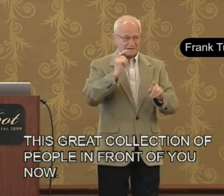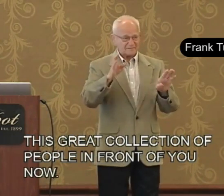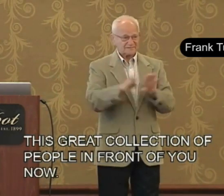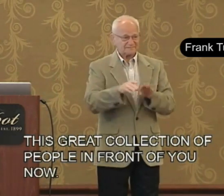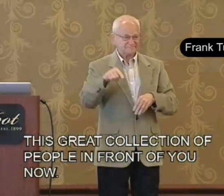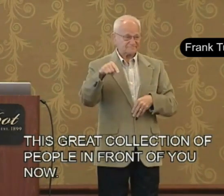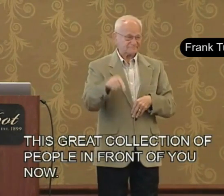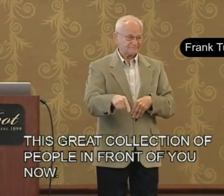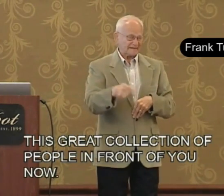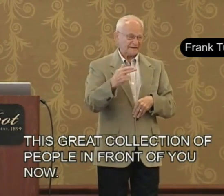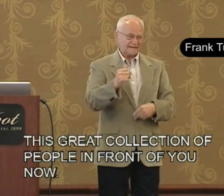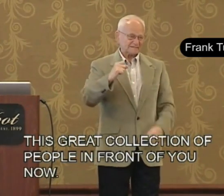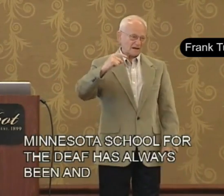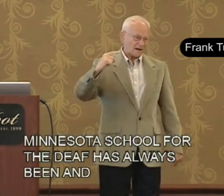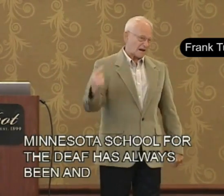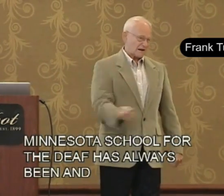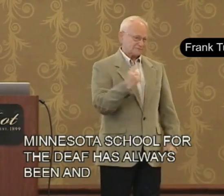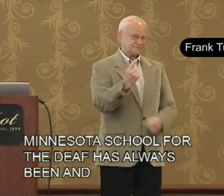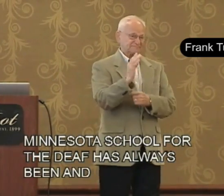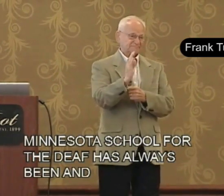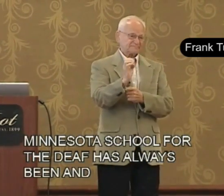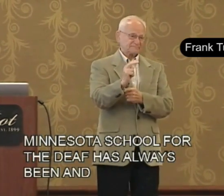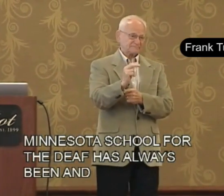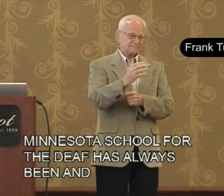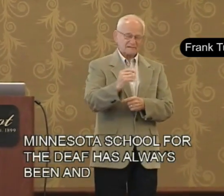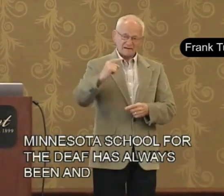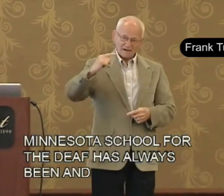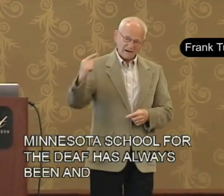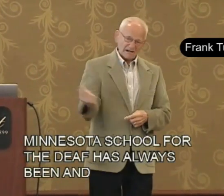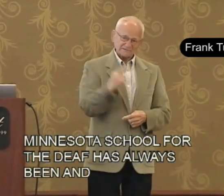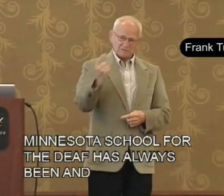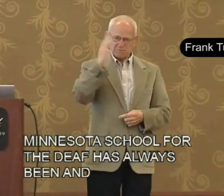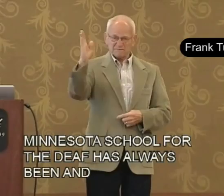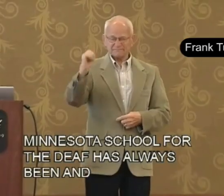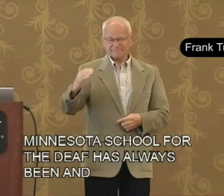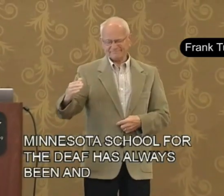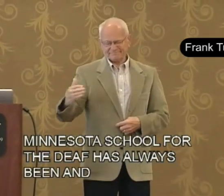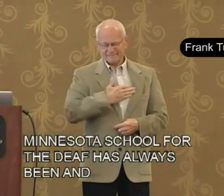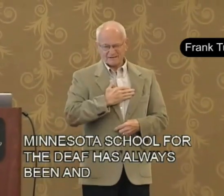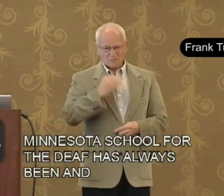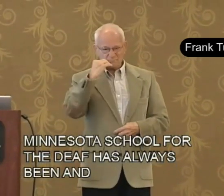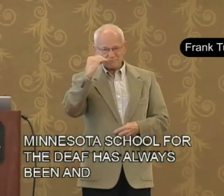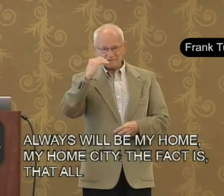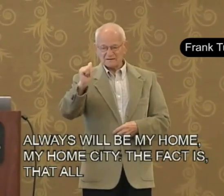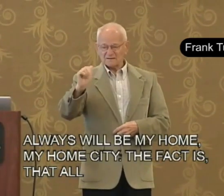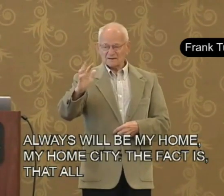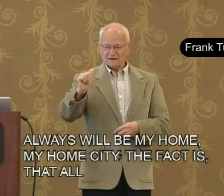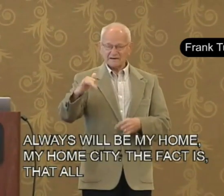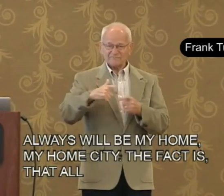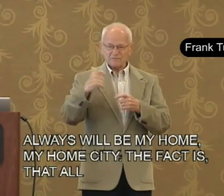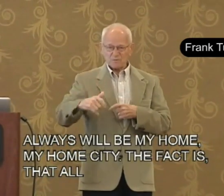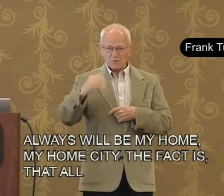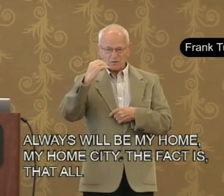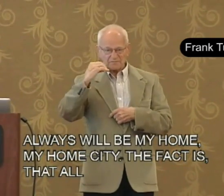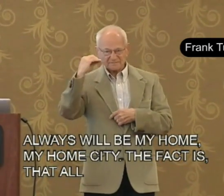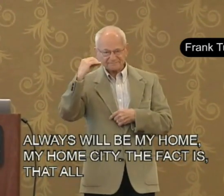Minnesota School for the Deaf has always been and always will be my home.